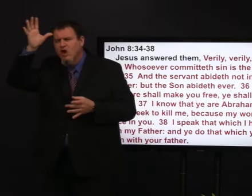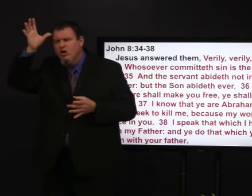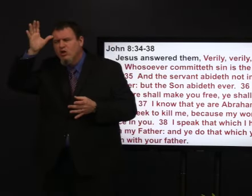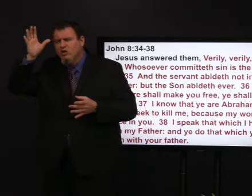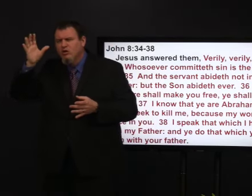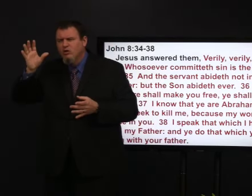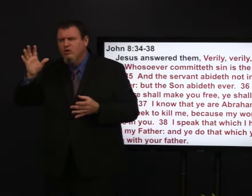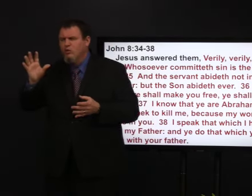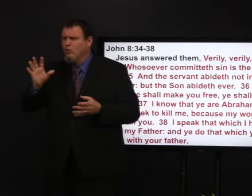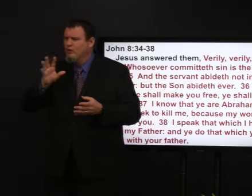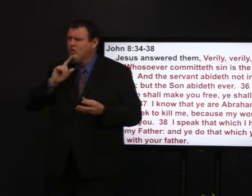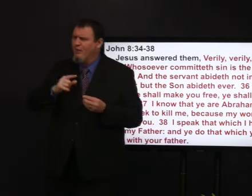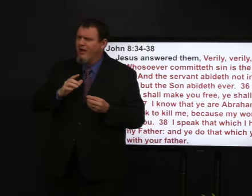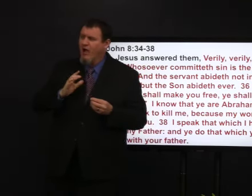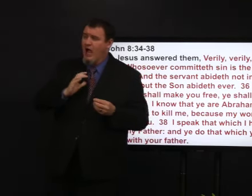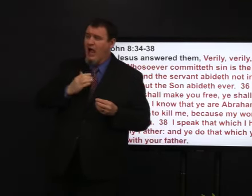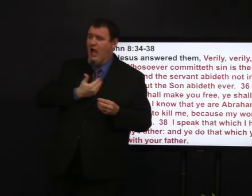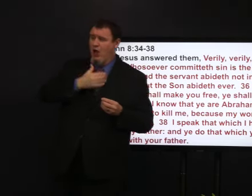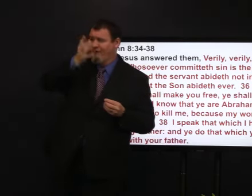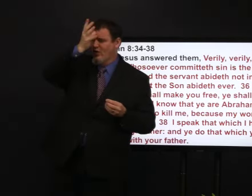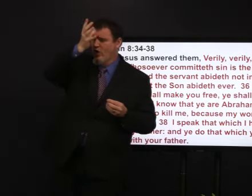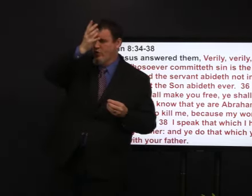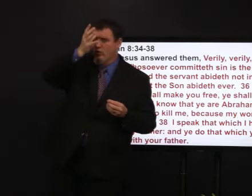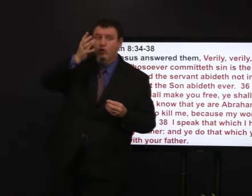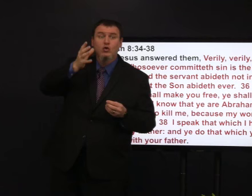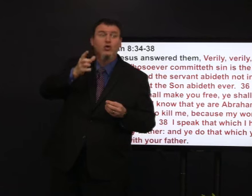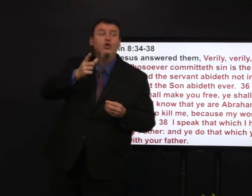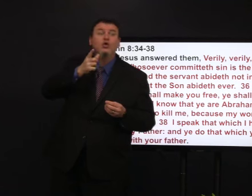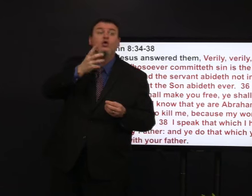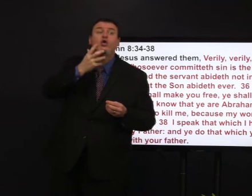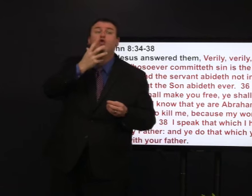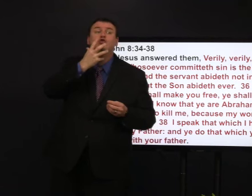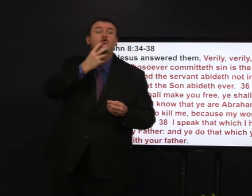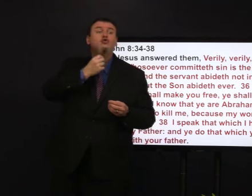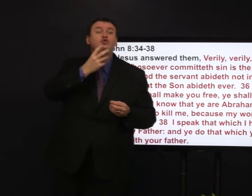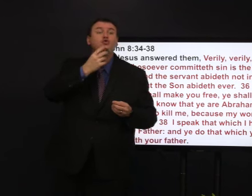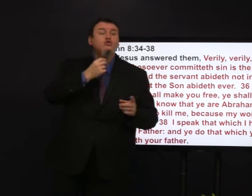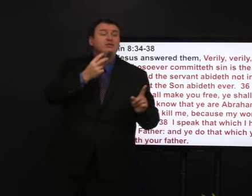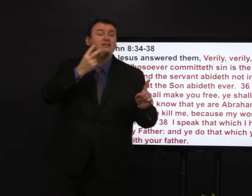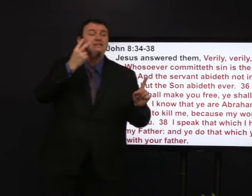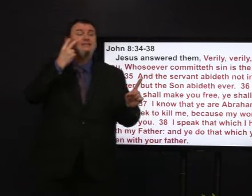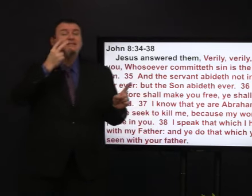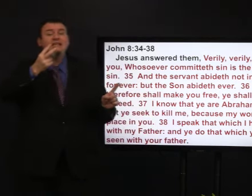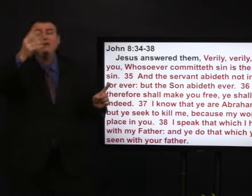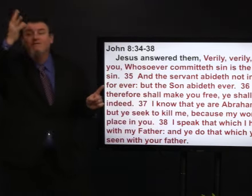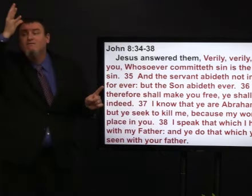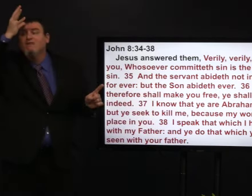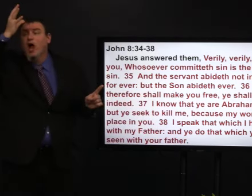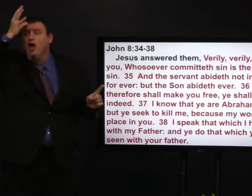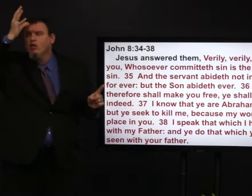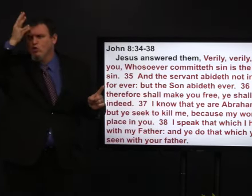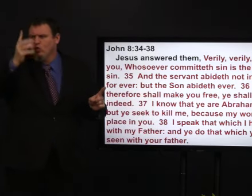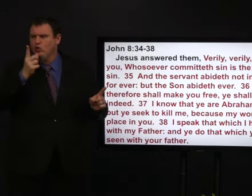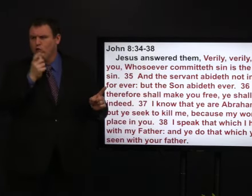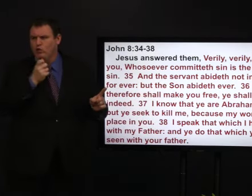You're talking about your father and talking about our father. The Jews